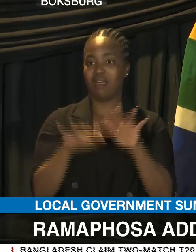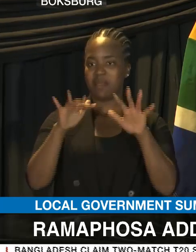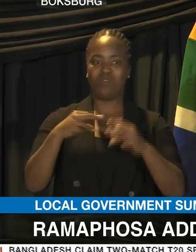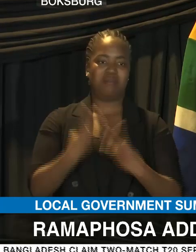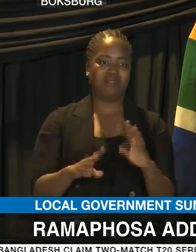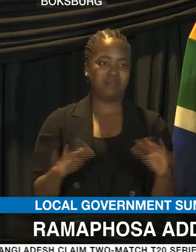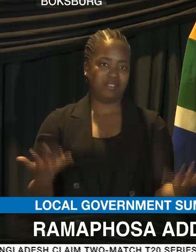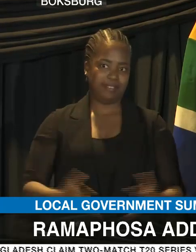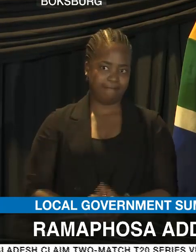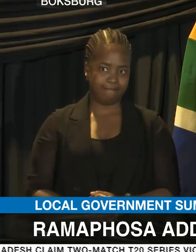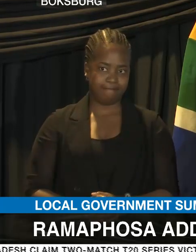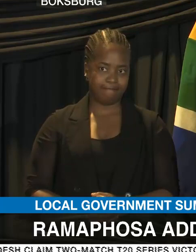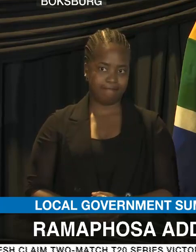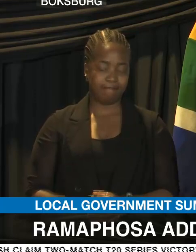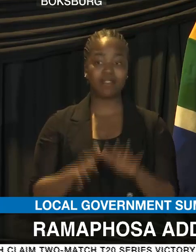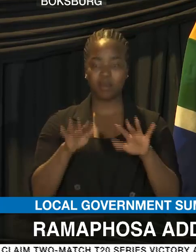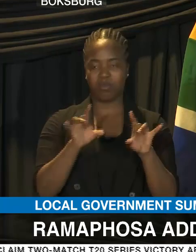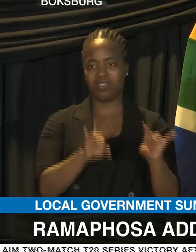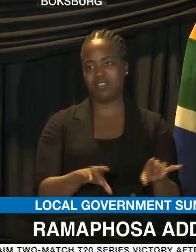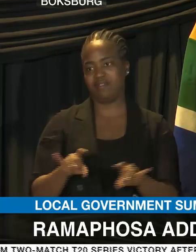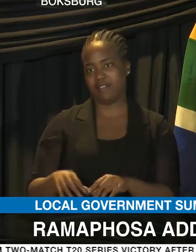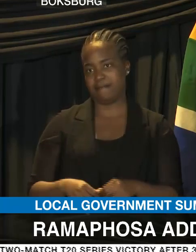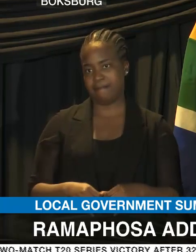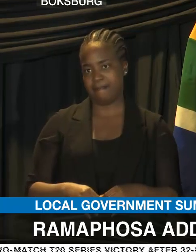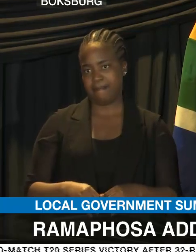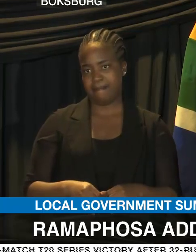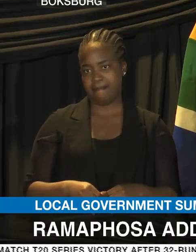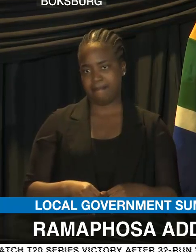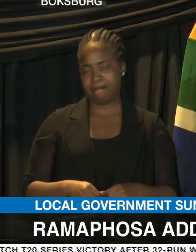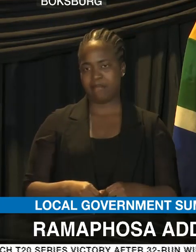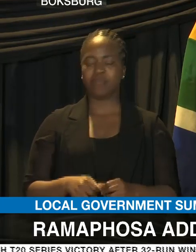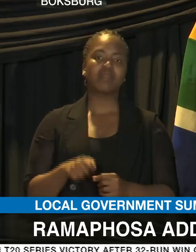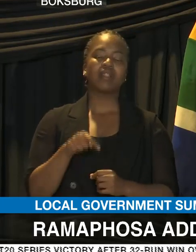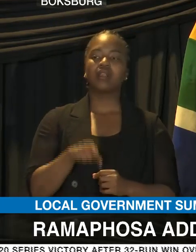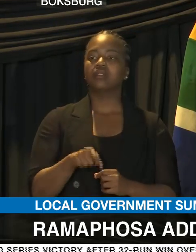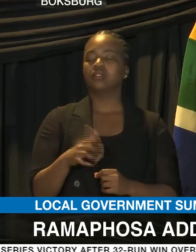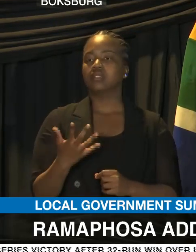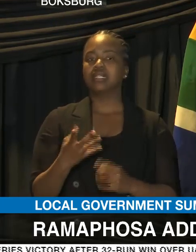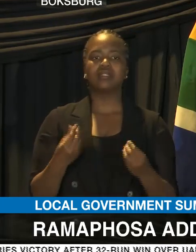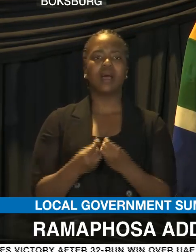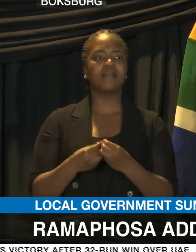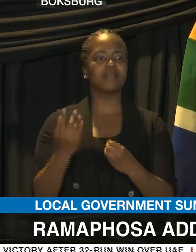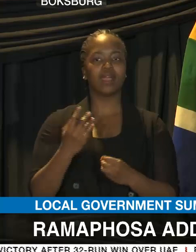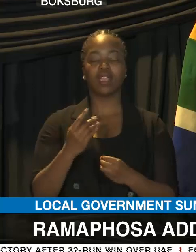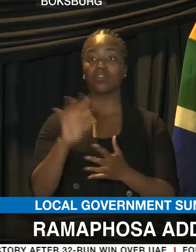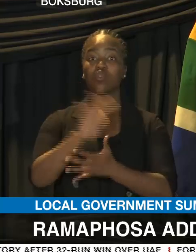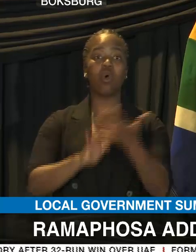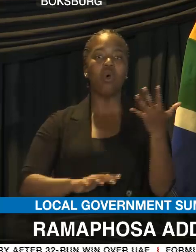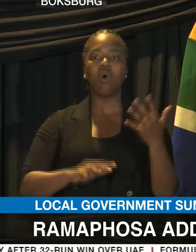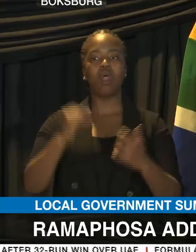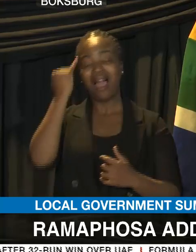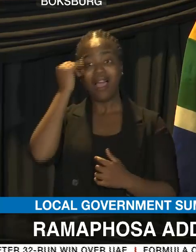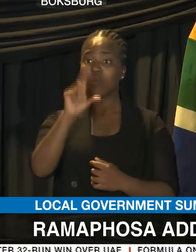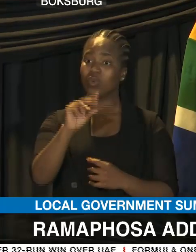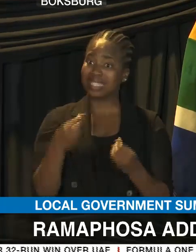suffers. Now, this is not a fable. This is something that happened in our